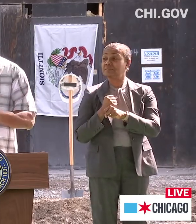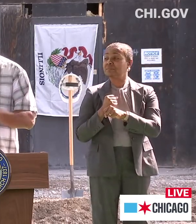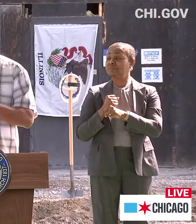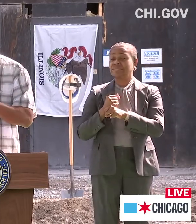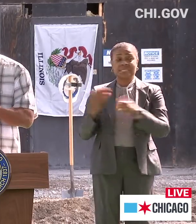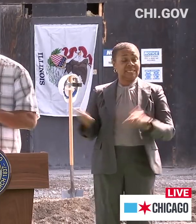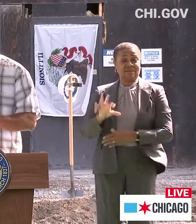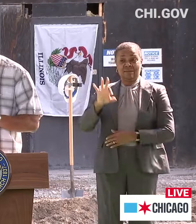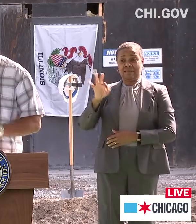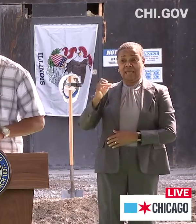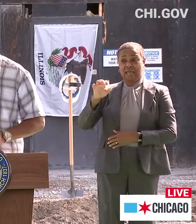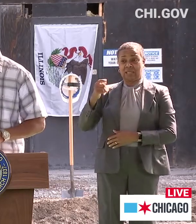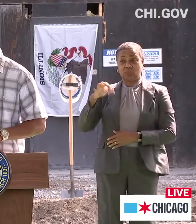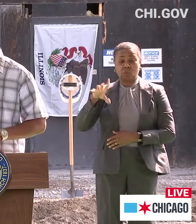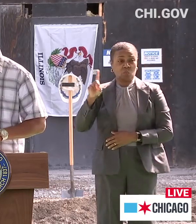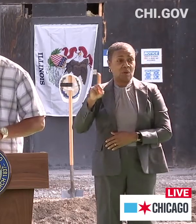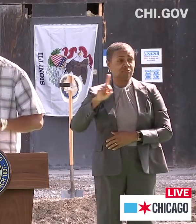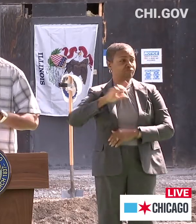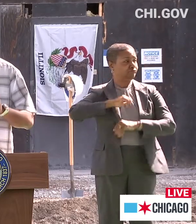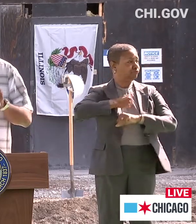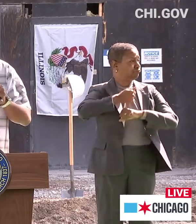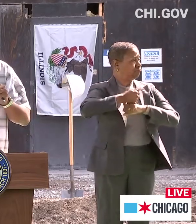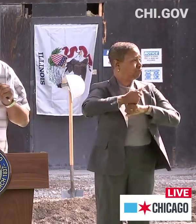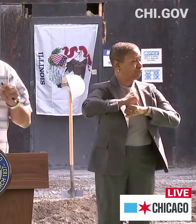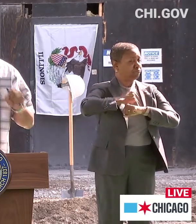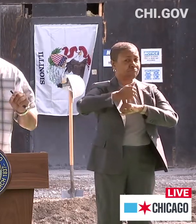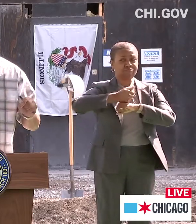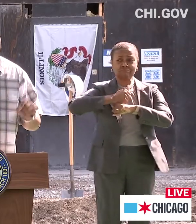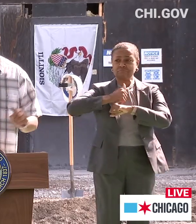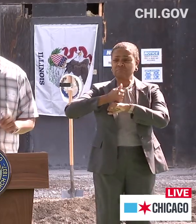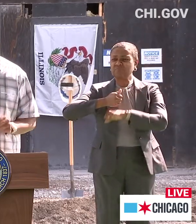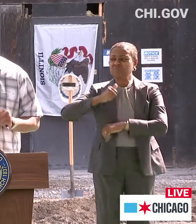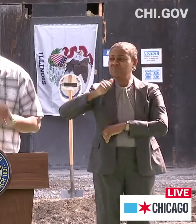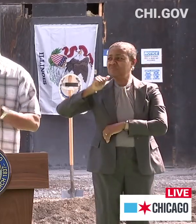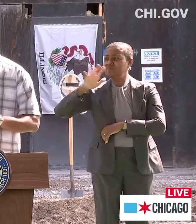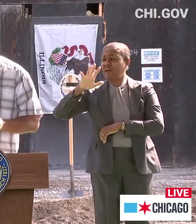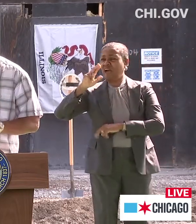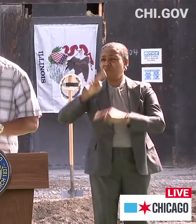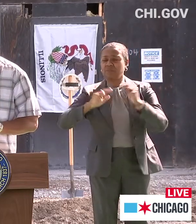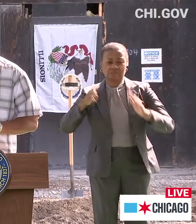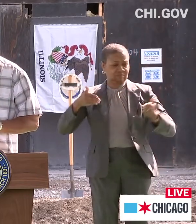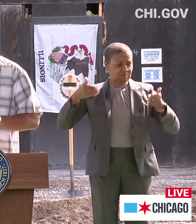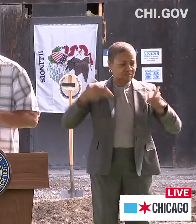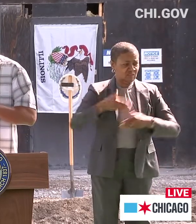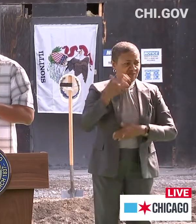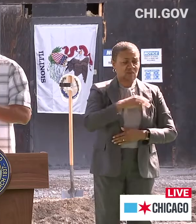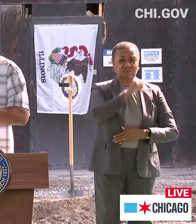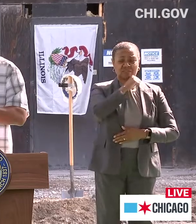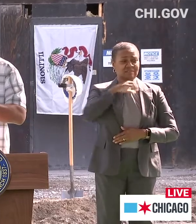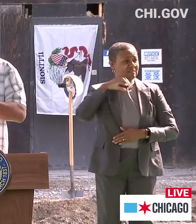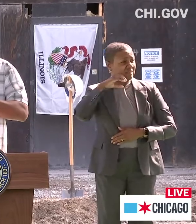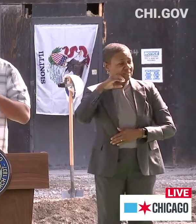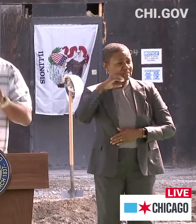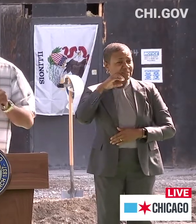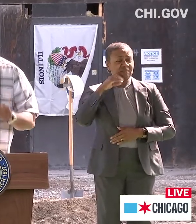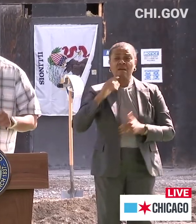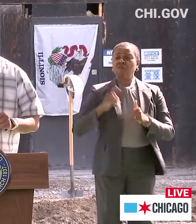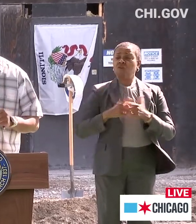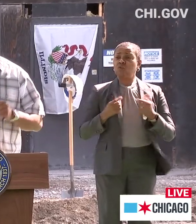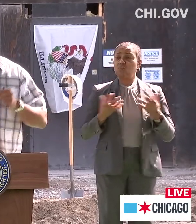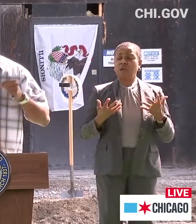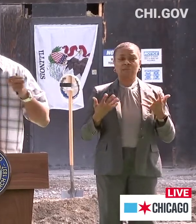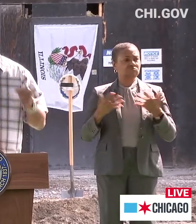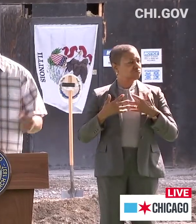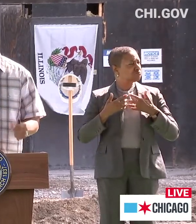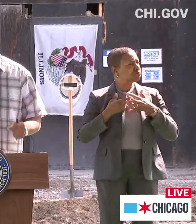built 5 senior facilities because we know we have one of the oldest communities in the nation. And so the first thing we did was hit the